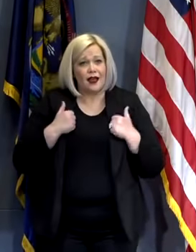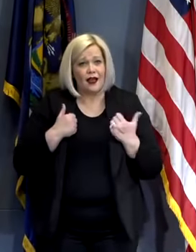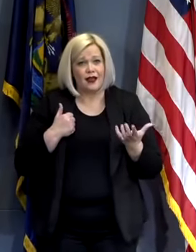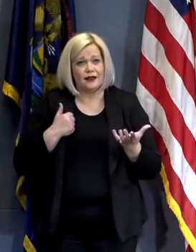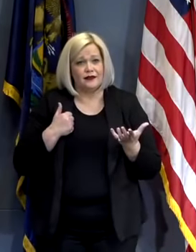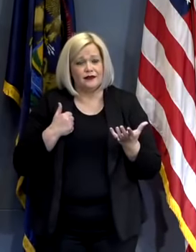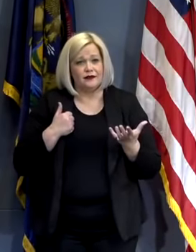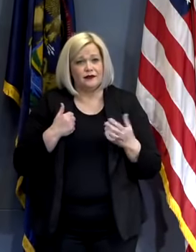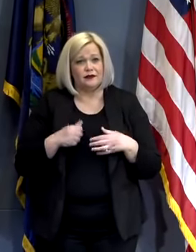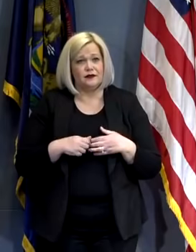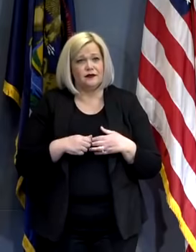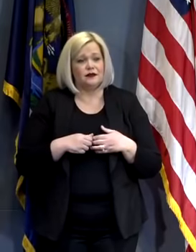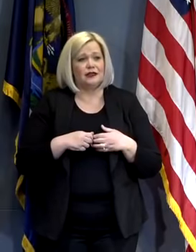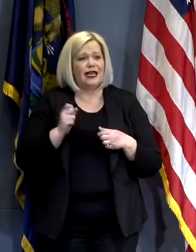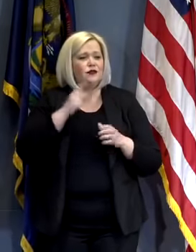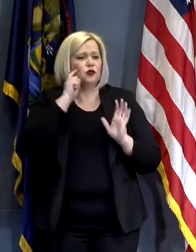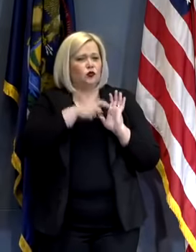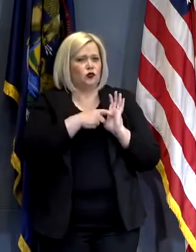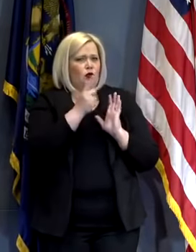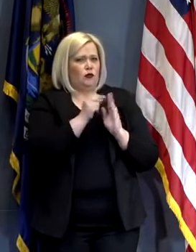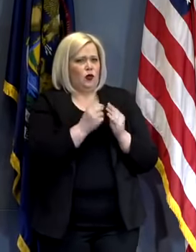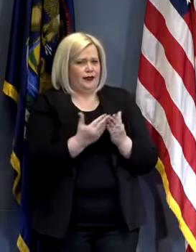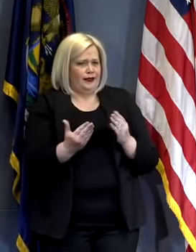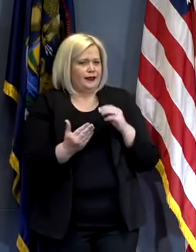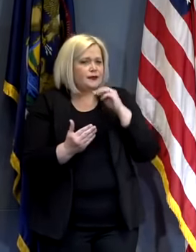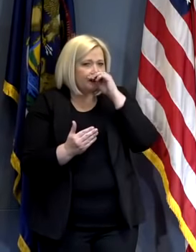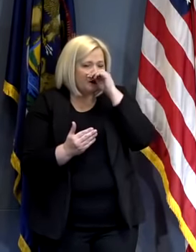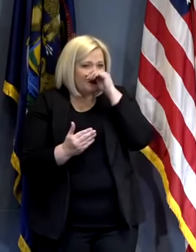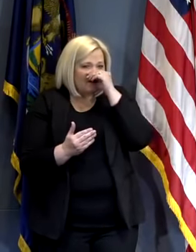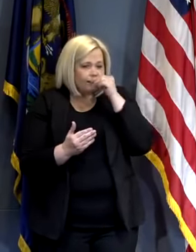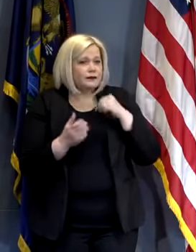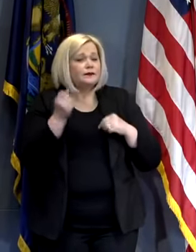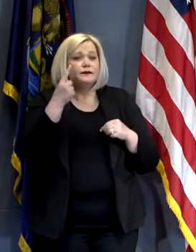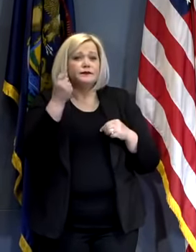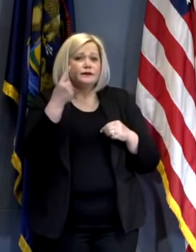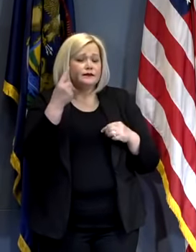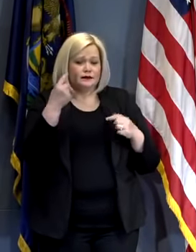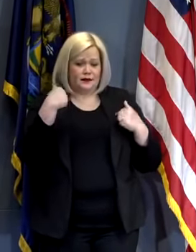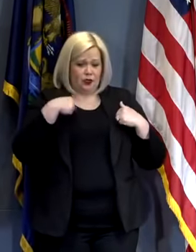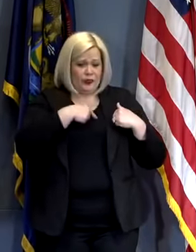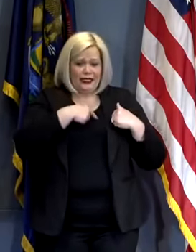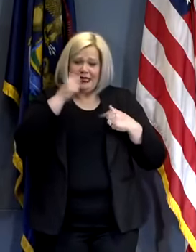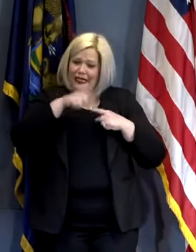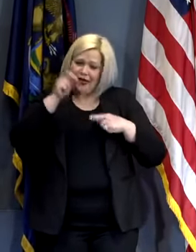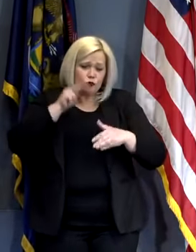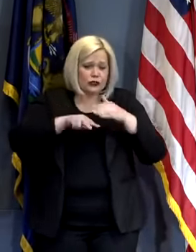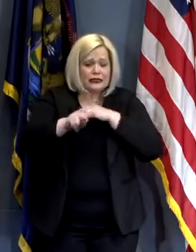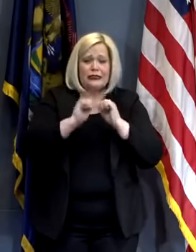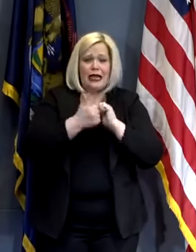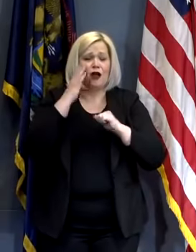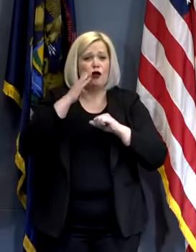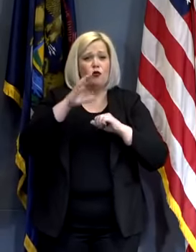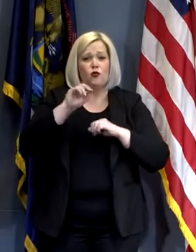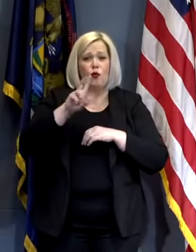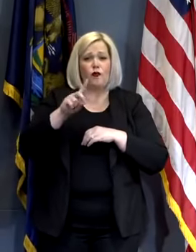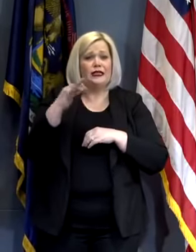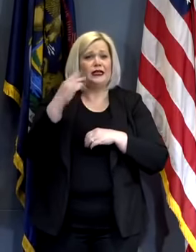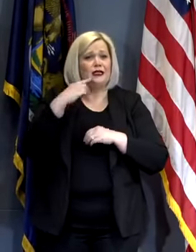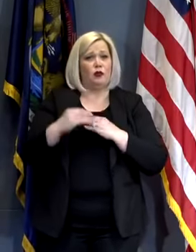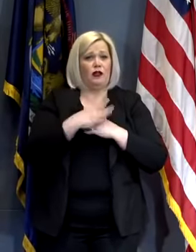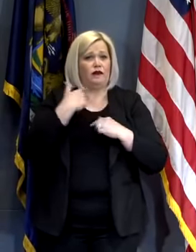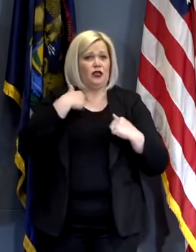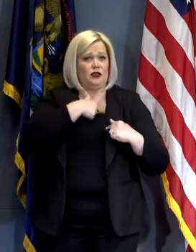worth noting one more item, which is none of us knows how our bodies are going to react to COVID-19. You